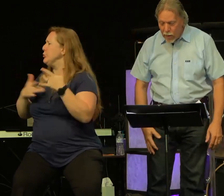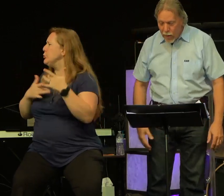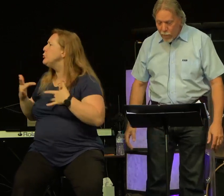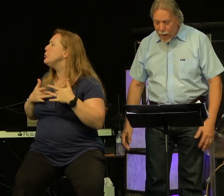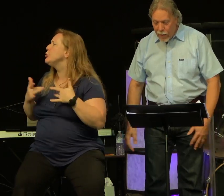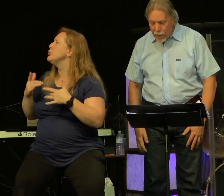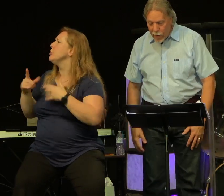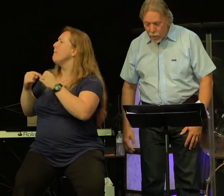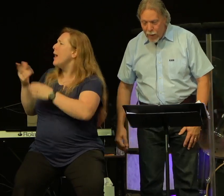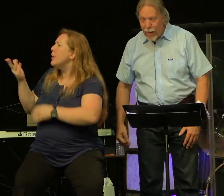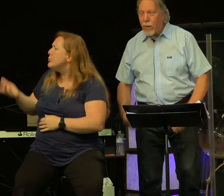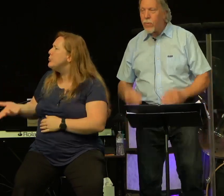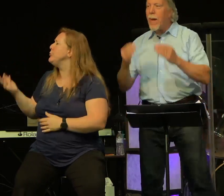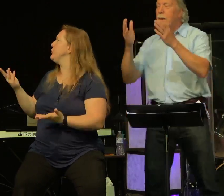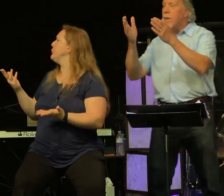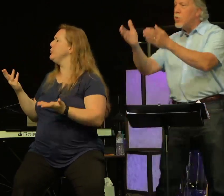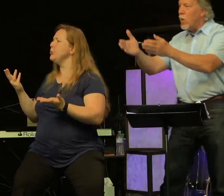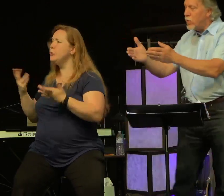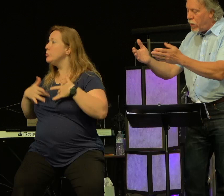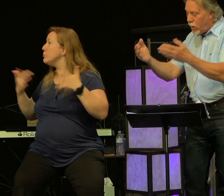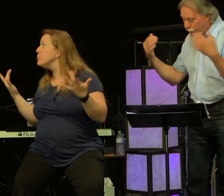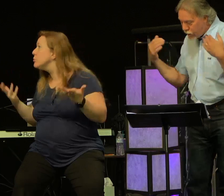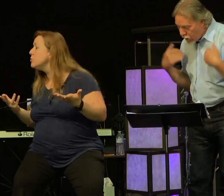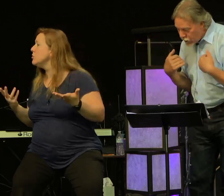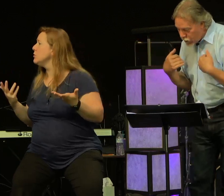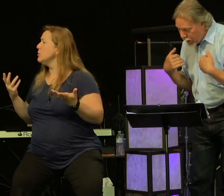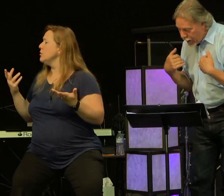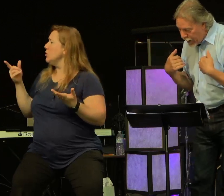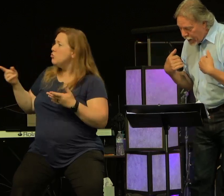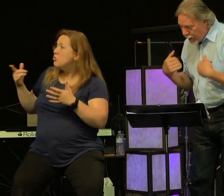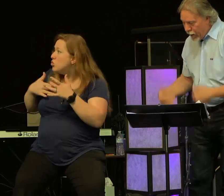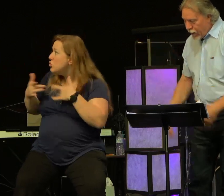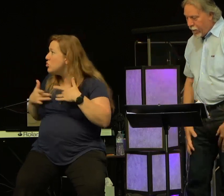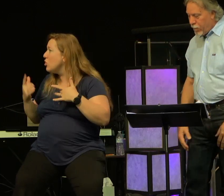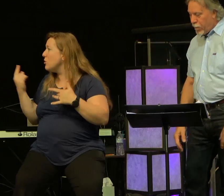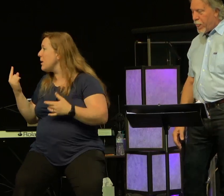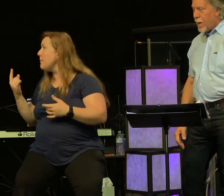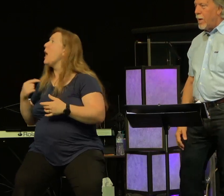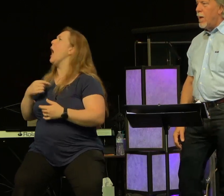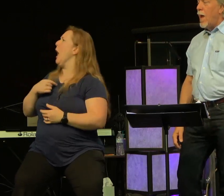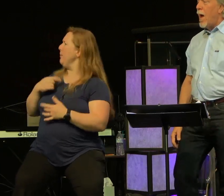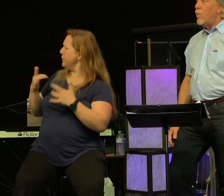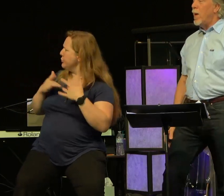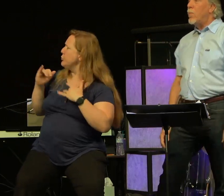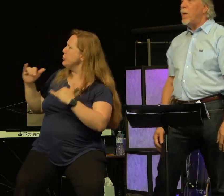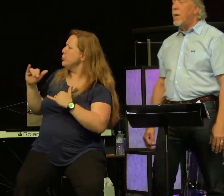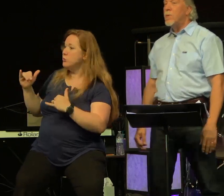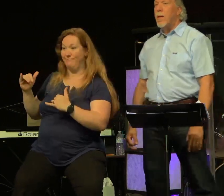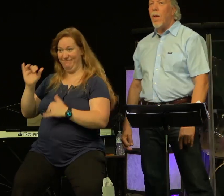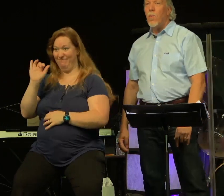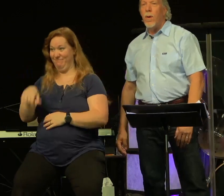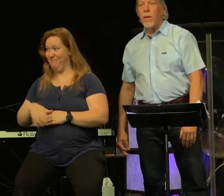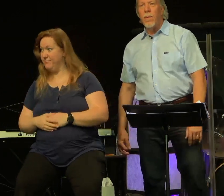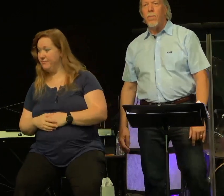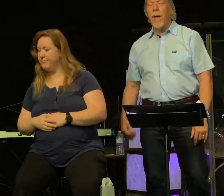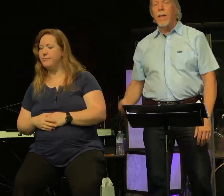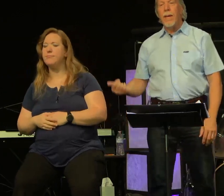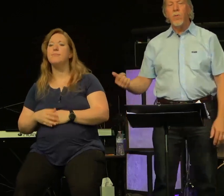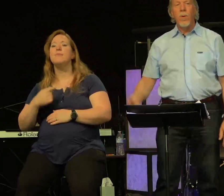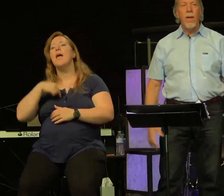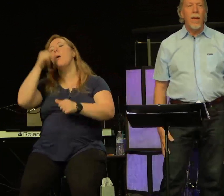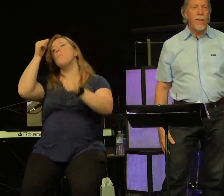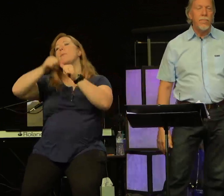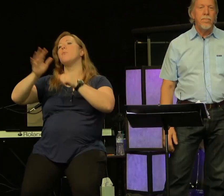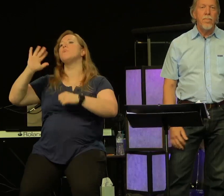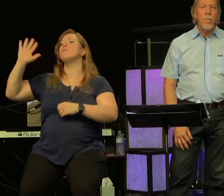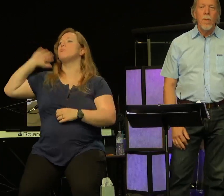concerned about you. Anything that concerns you concerns me. I remember years ago when my kids